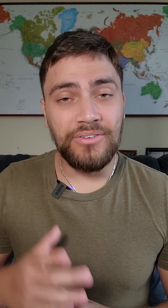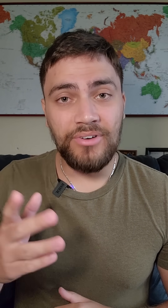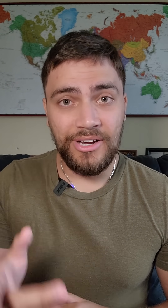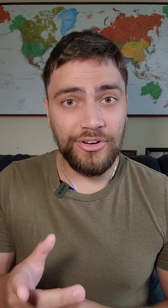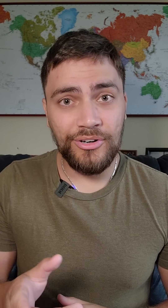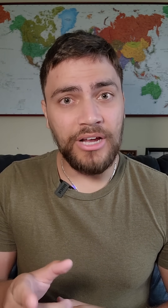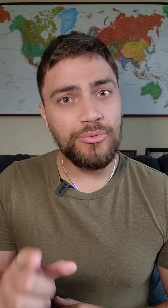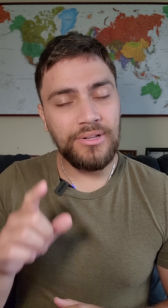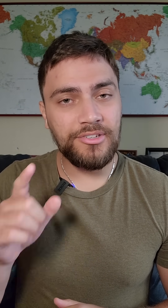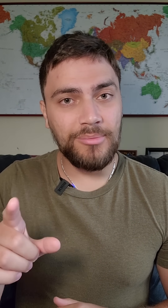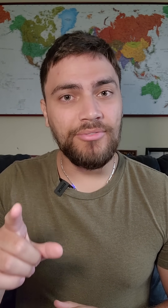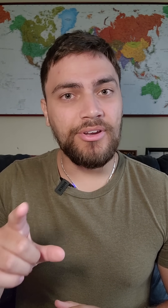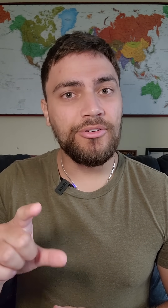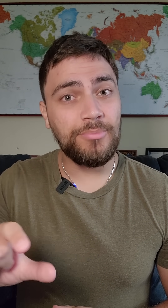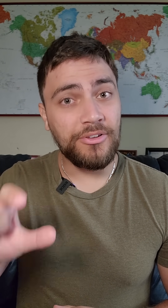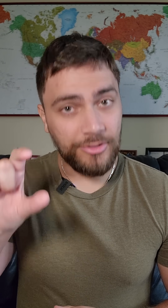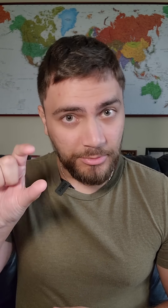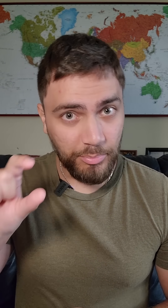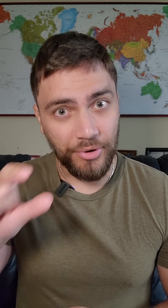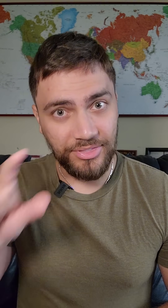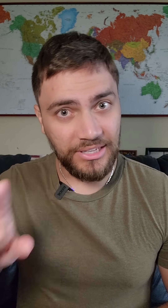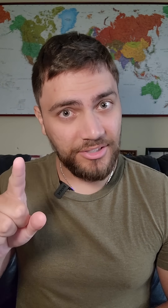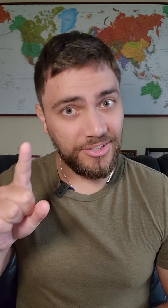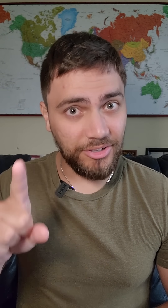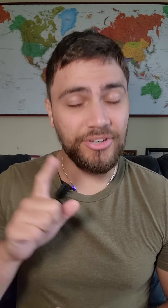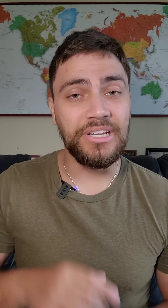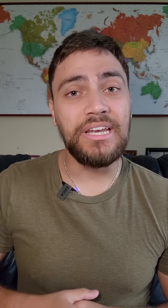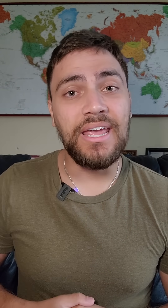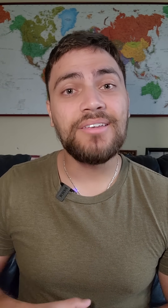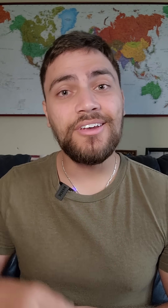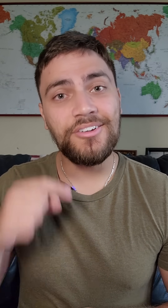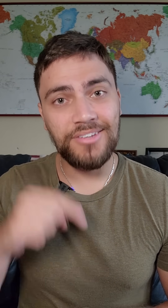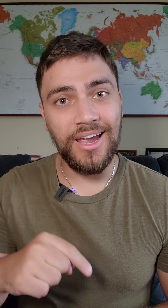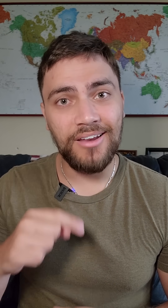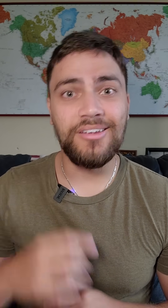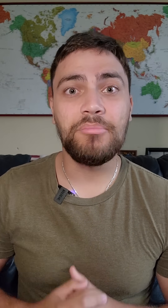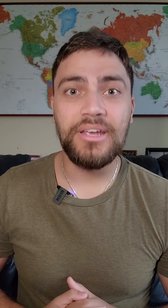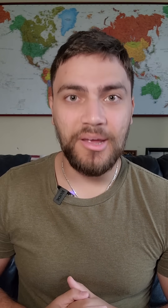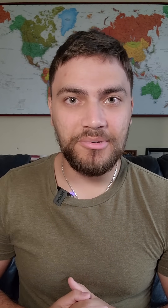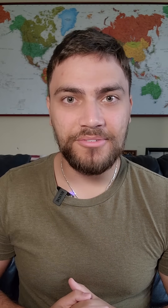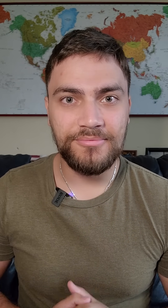find her as well as a couple of videos about some important things to learn in ASL tagged in my caption.